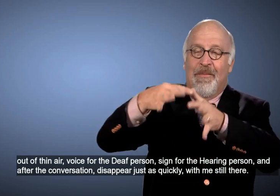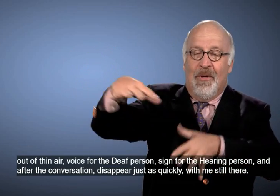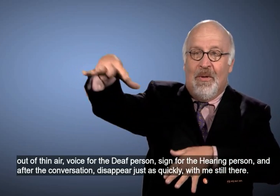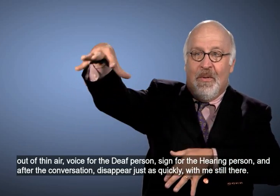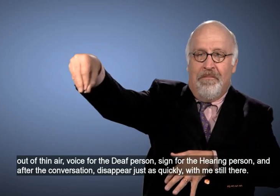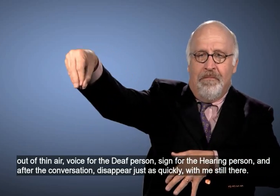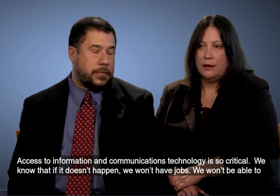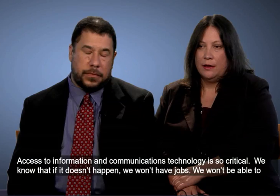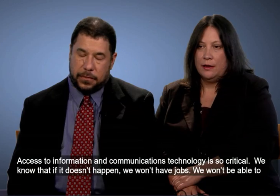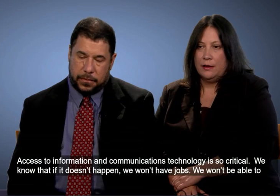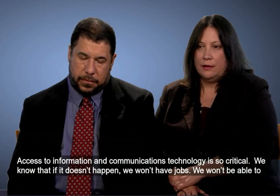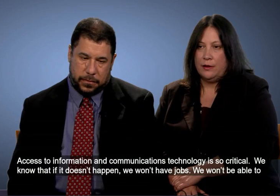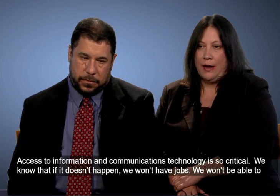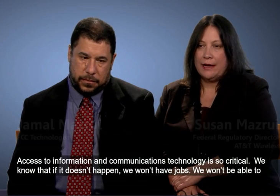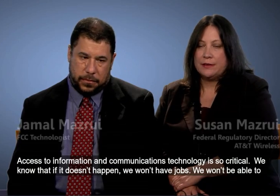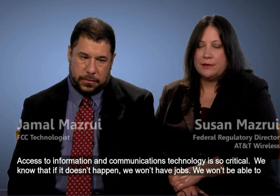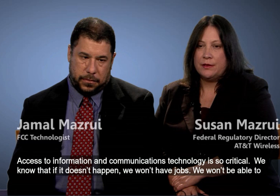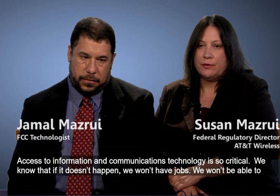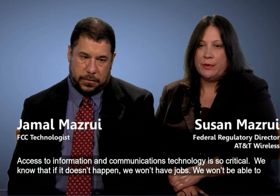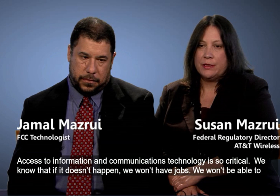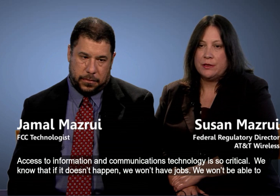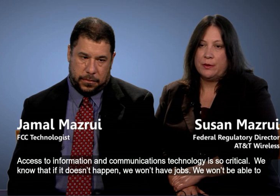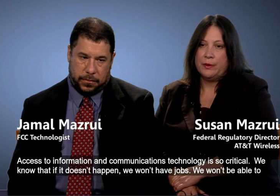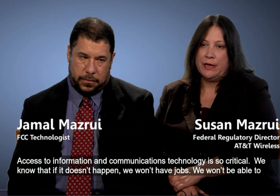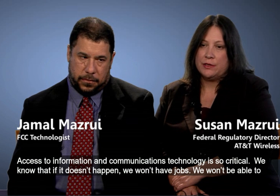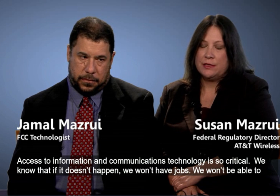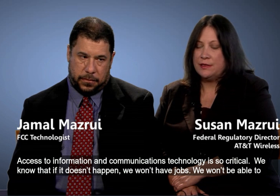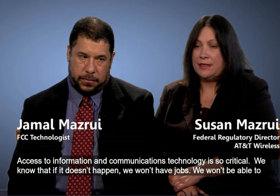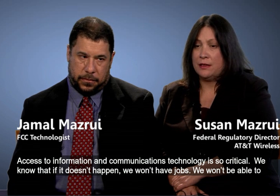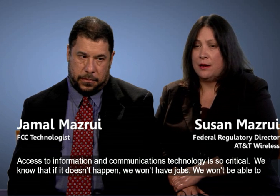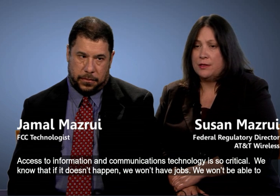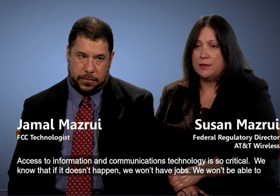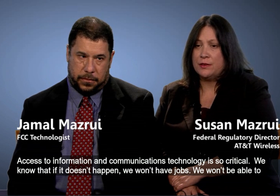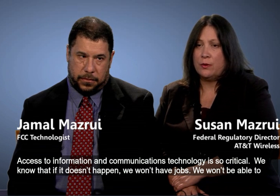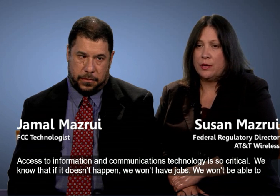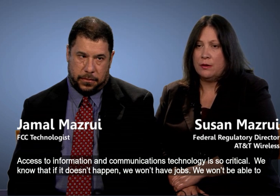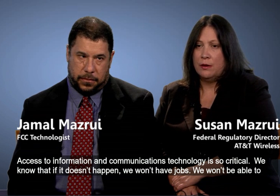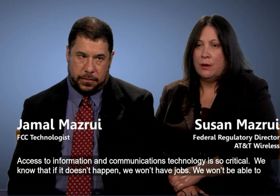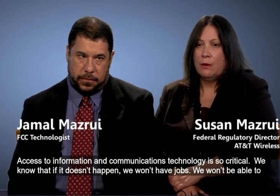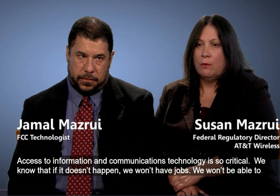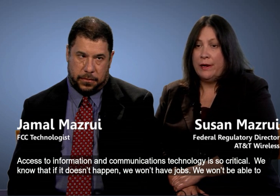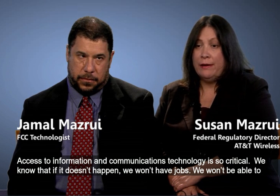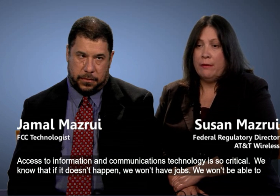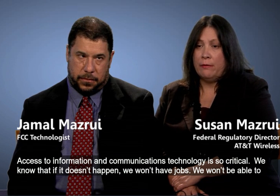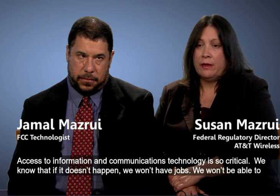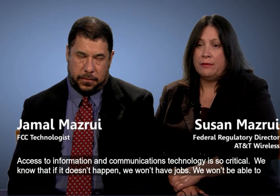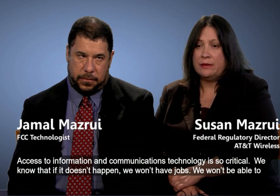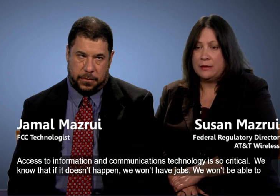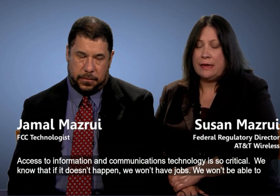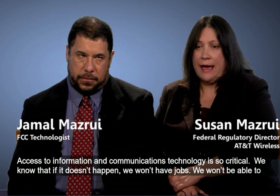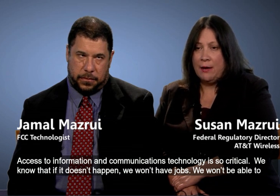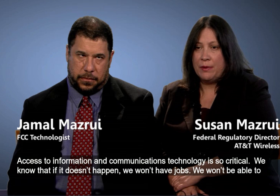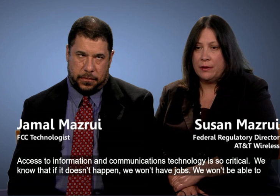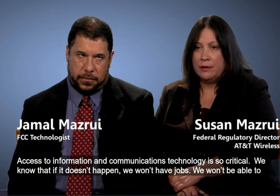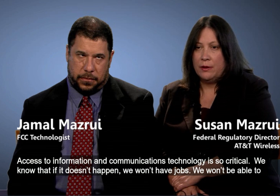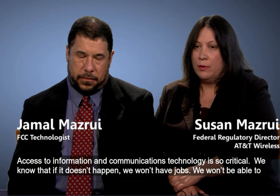there. You know, access to information and communications technology is so critical. We know that if it doesn't happen, we won't